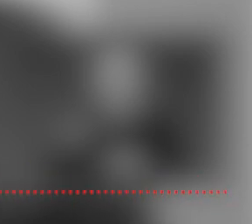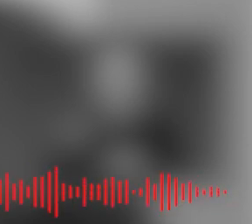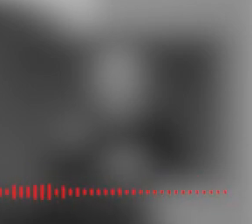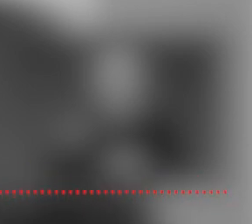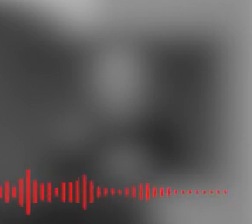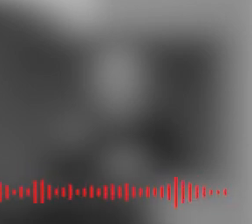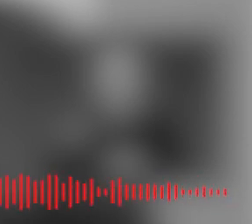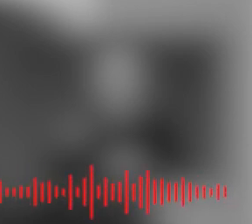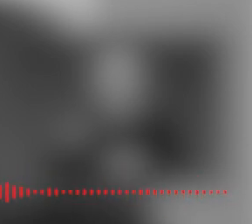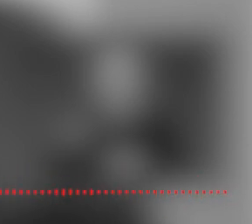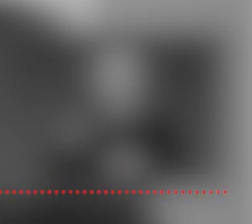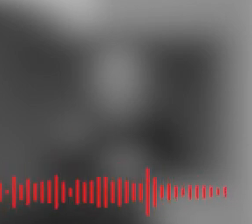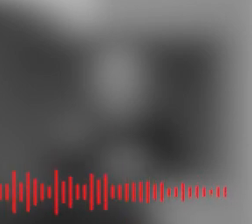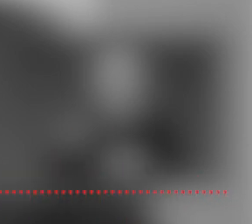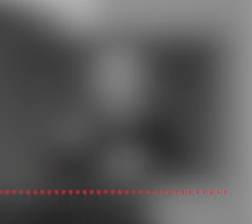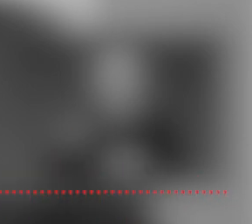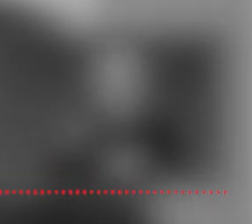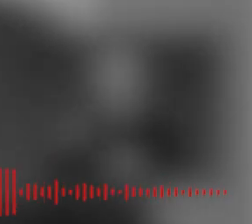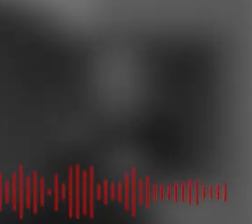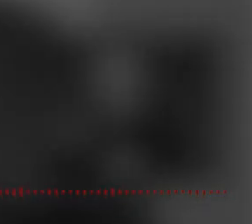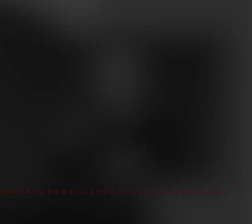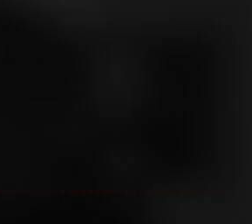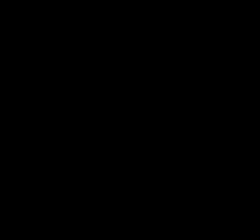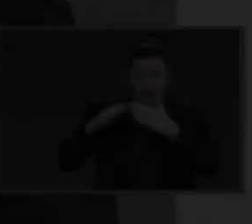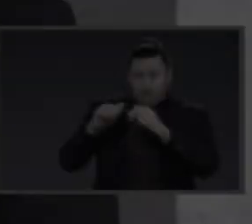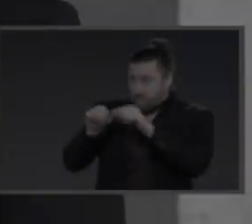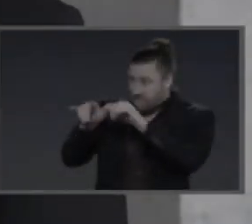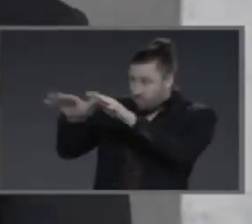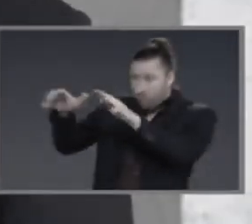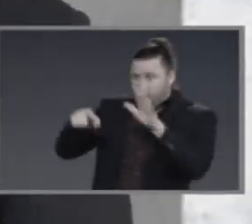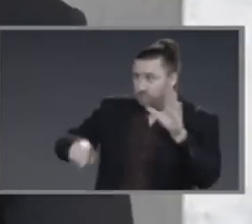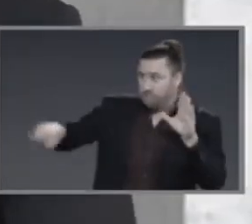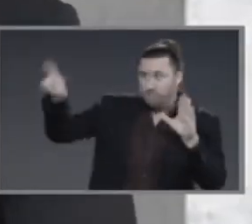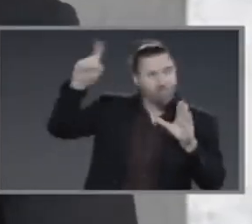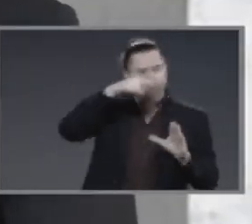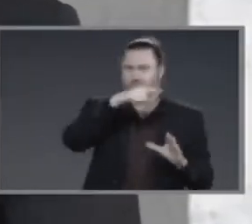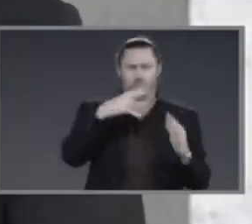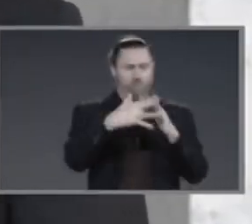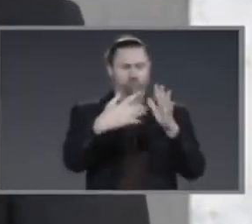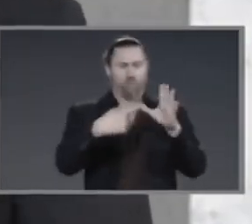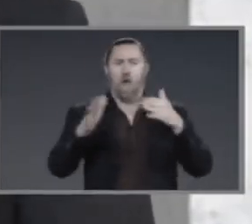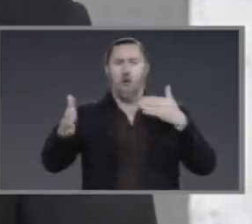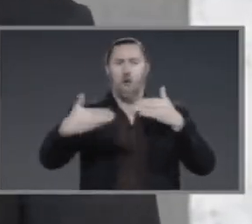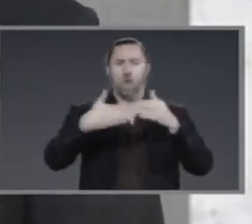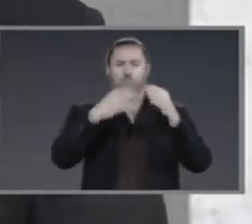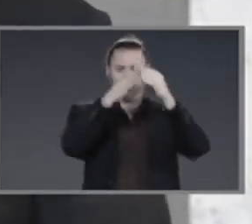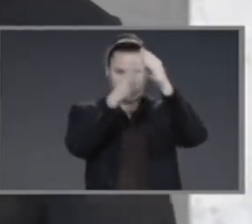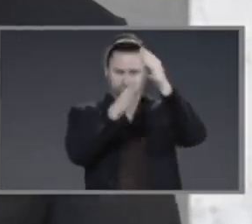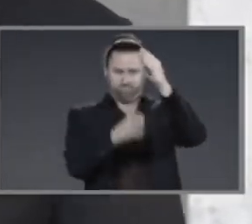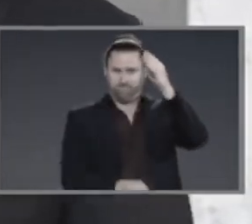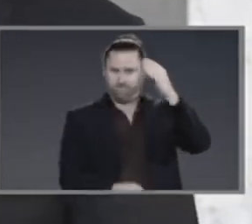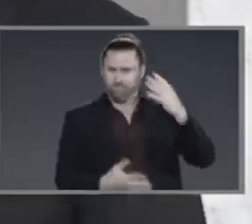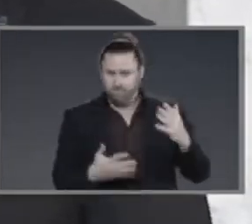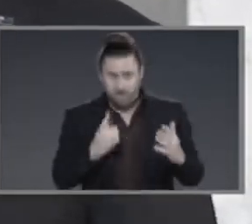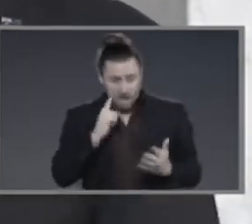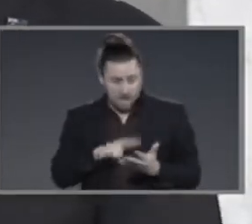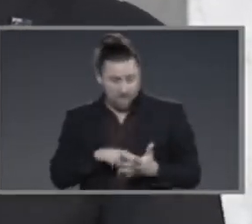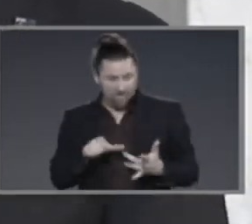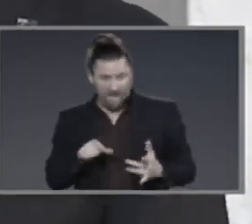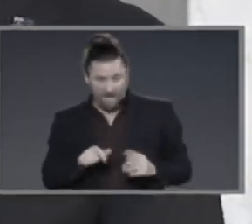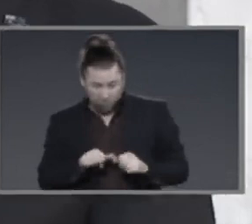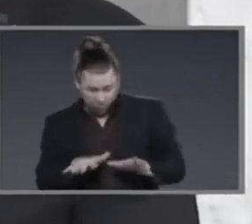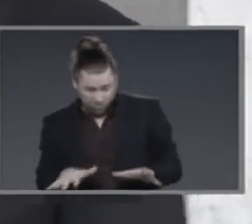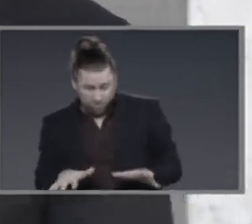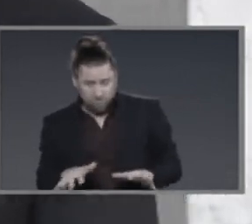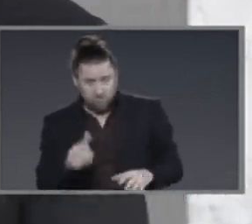simple things. We wanted to help, so there we are. What a nice guy. He just wanted to help. And now he's even giving